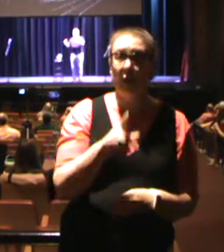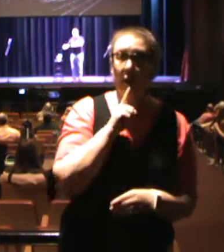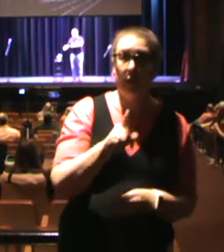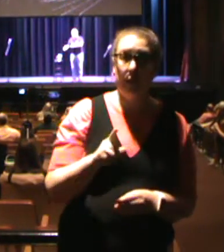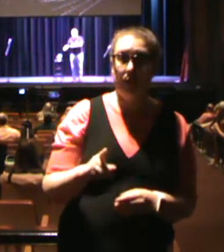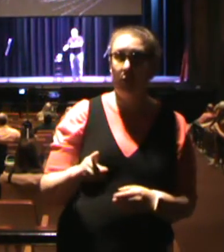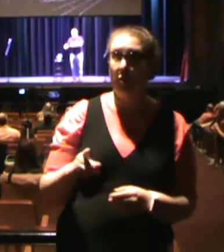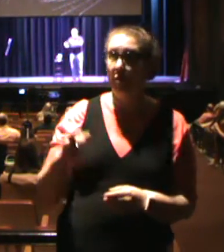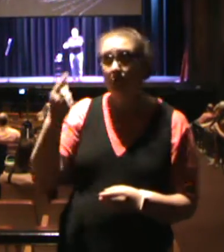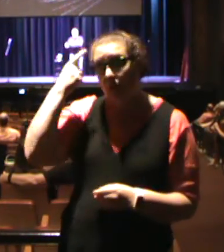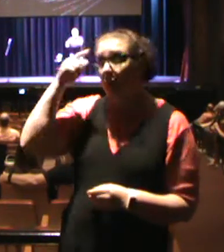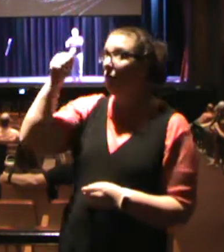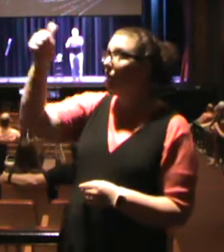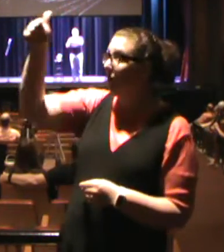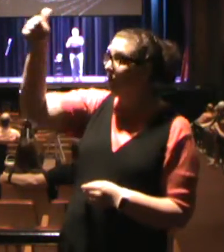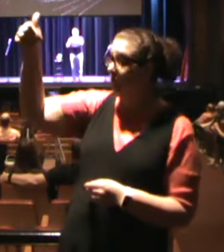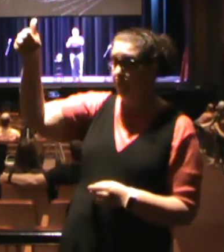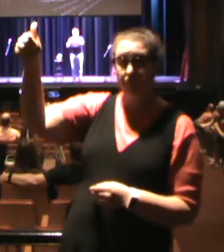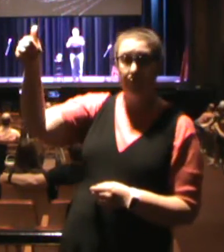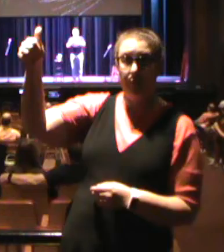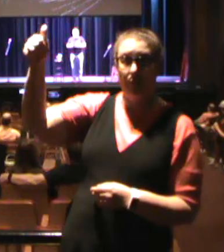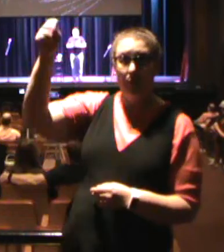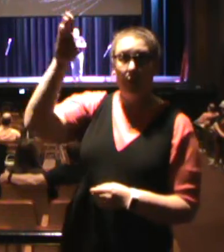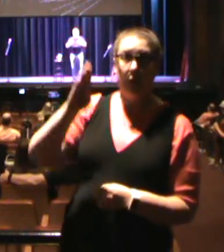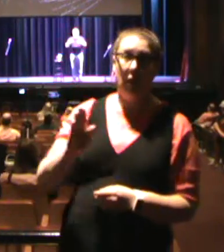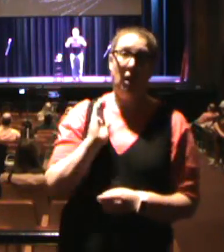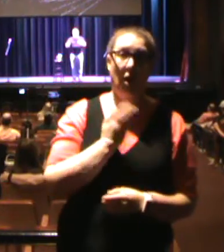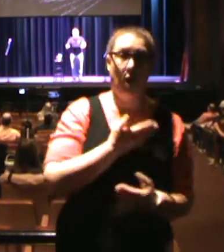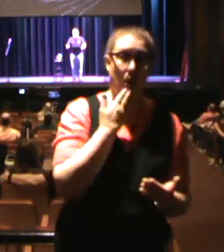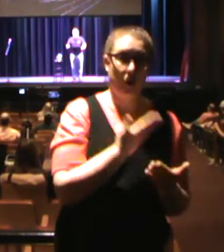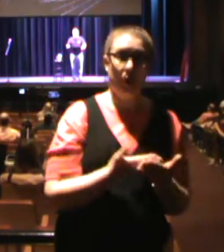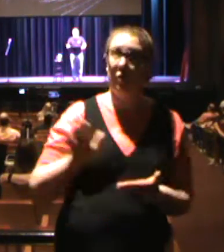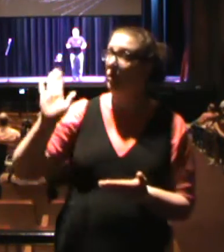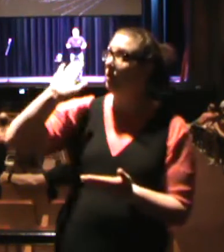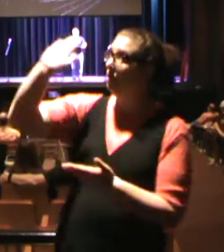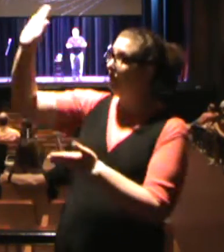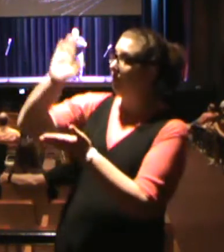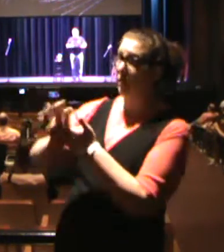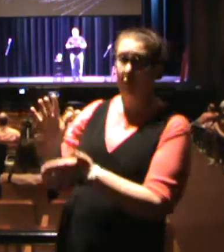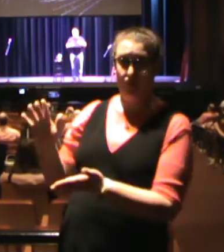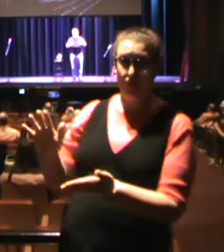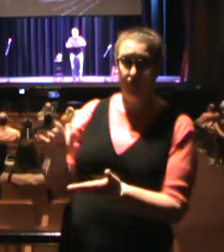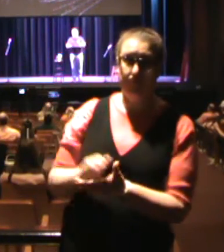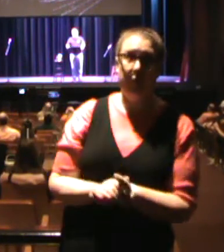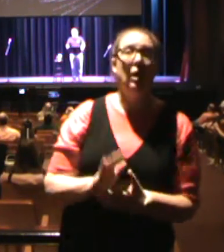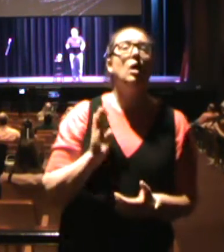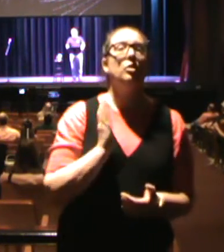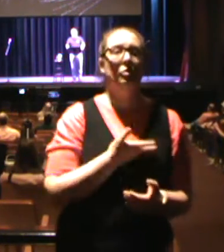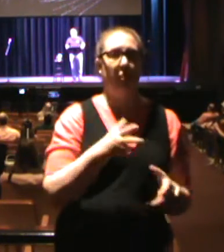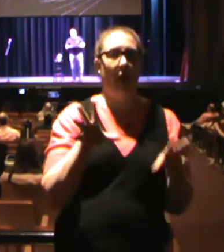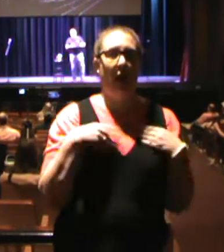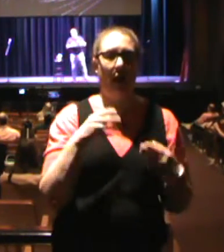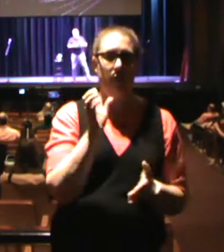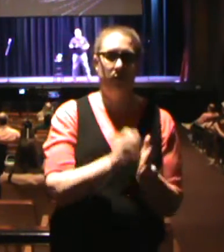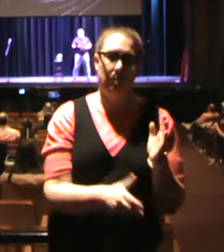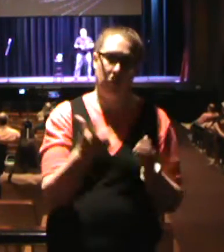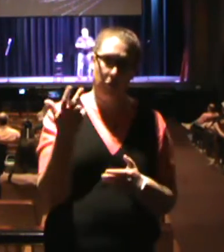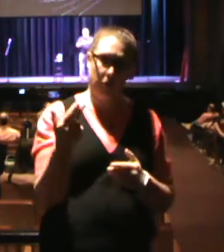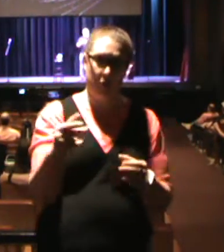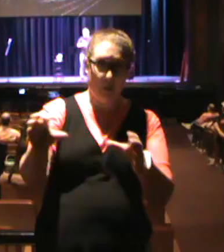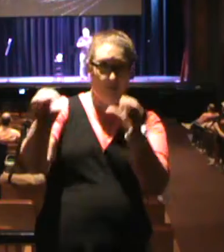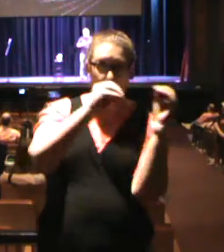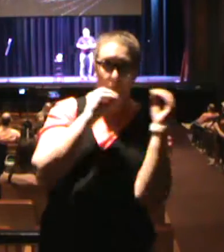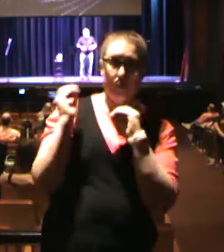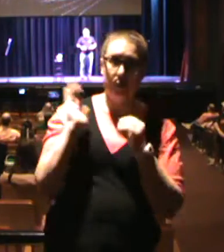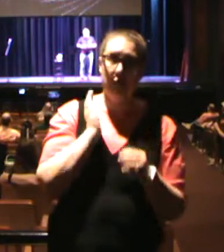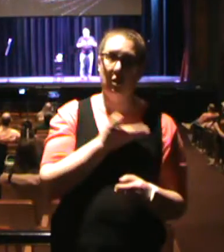for God. God is for our good and his glory. So we have chapter 13 to teach us